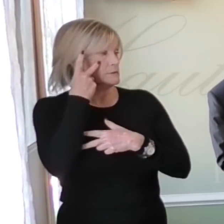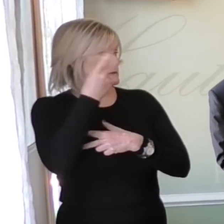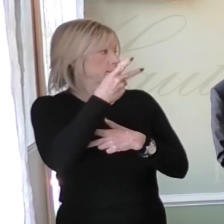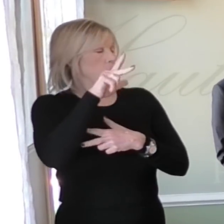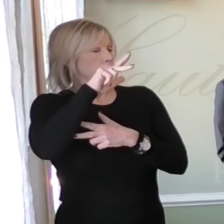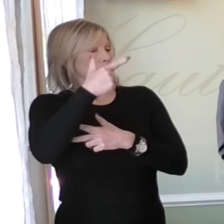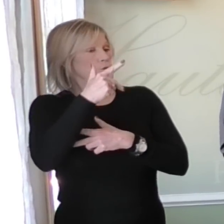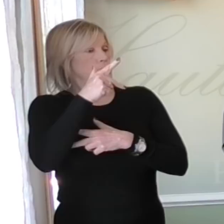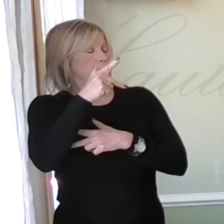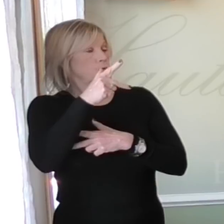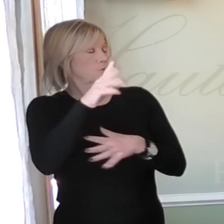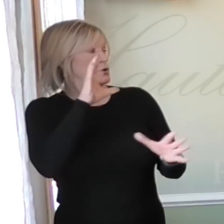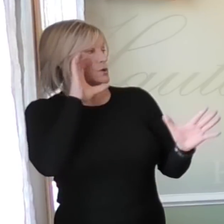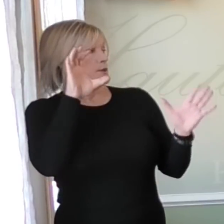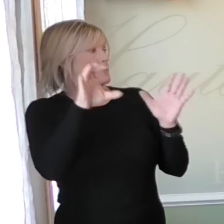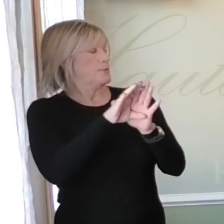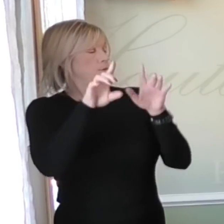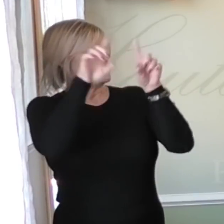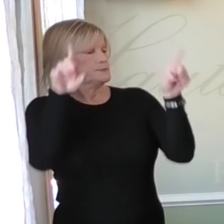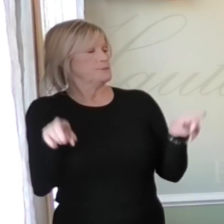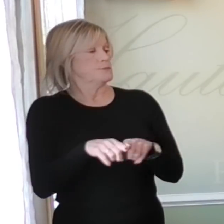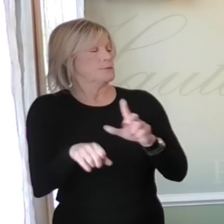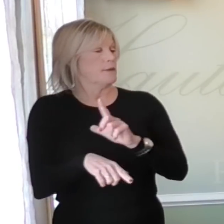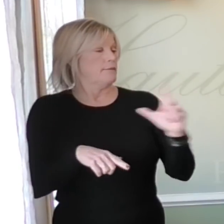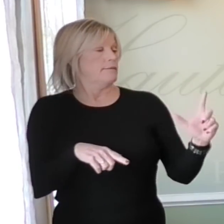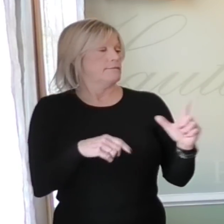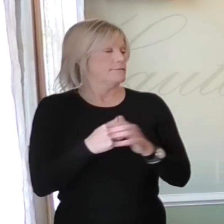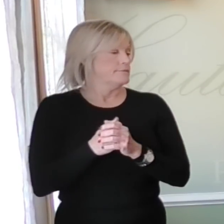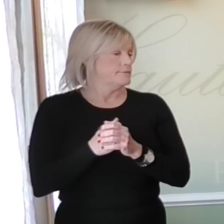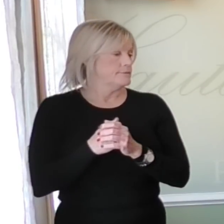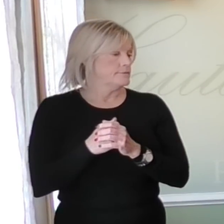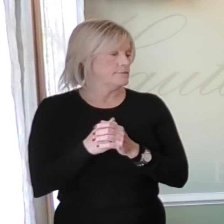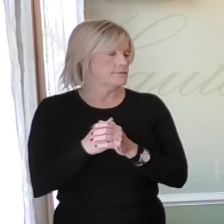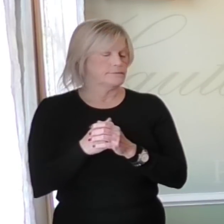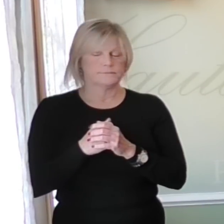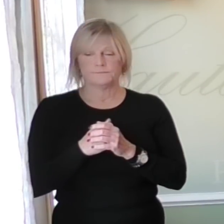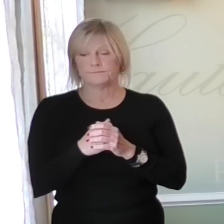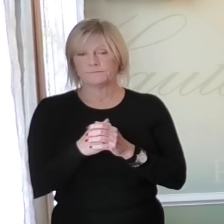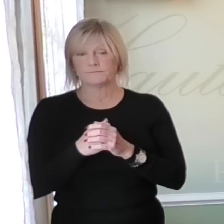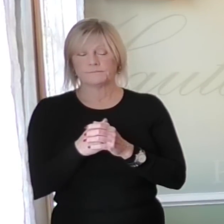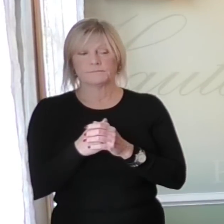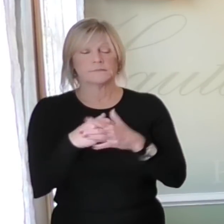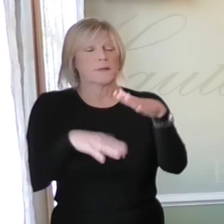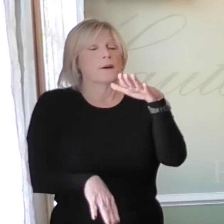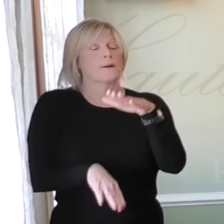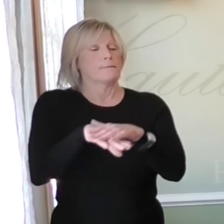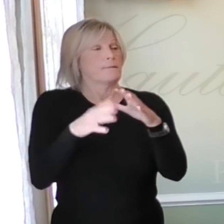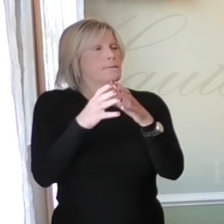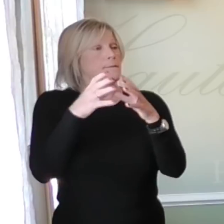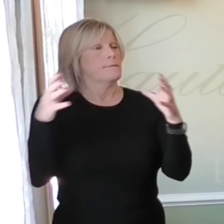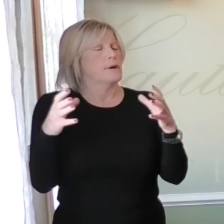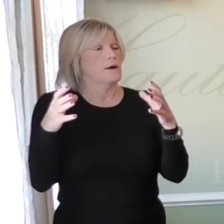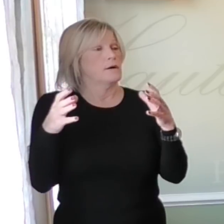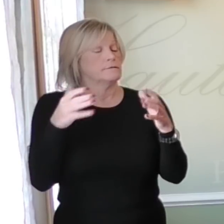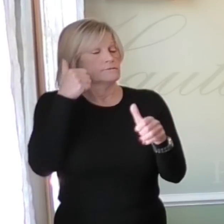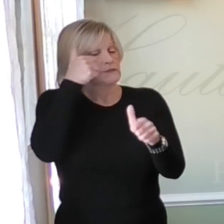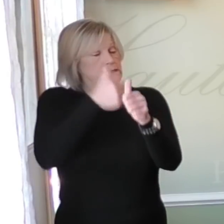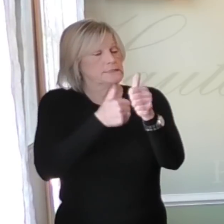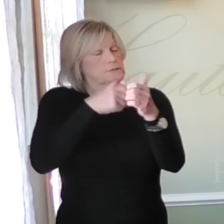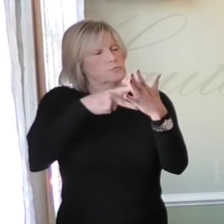on the 3rd poster board to my left. The maximum amount per project will